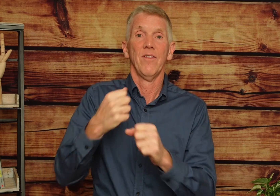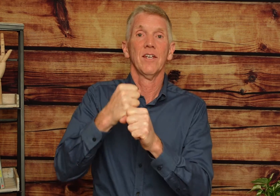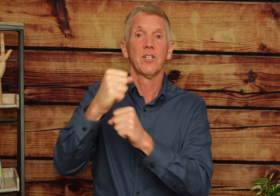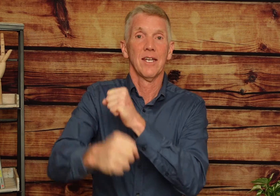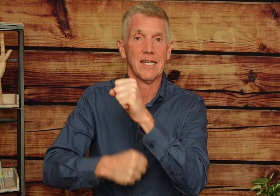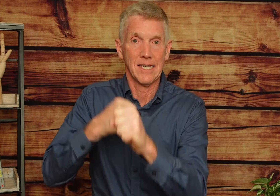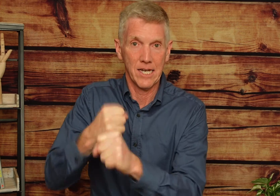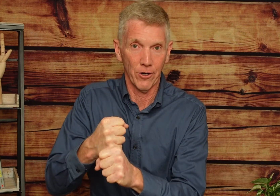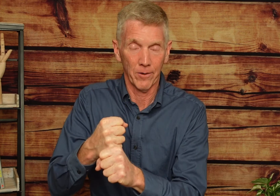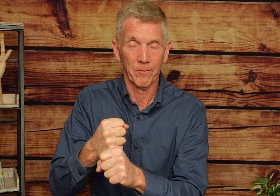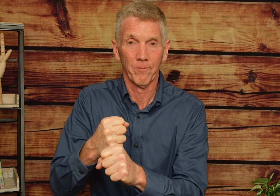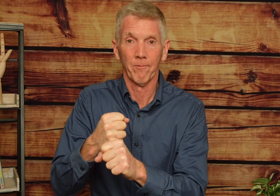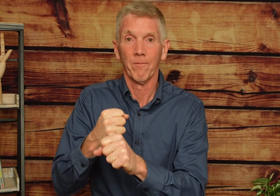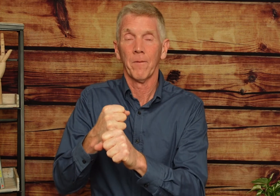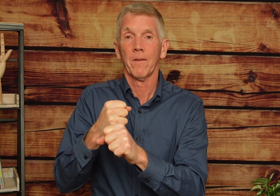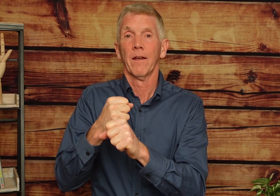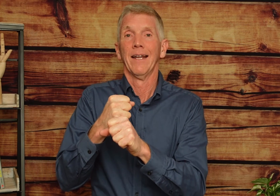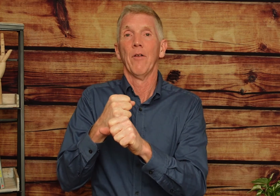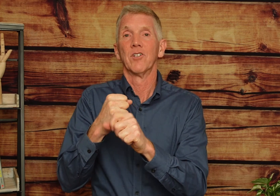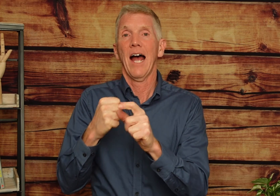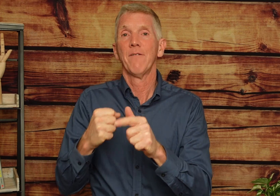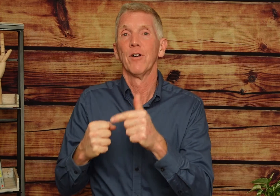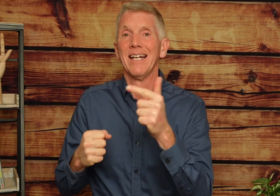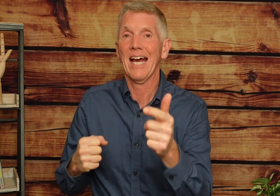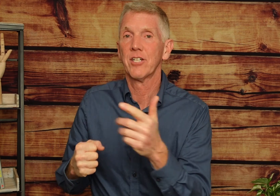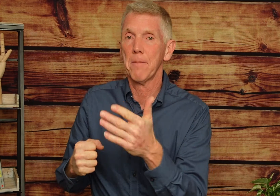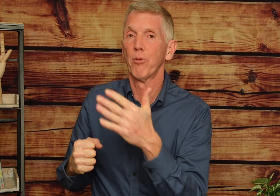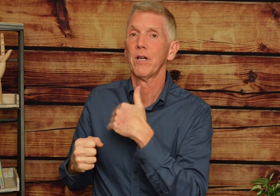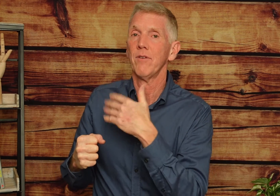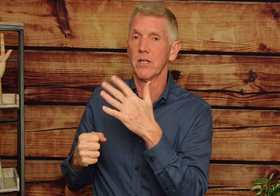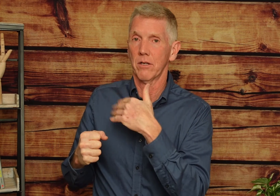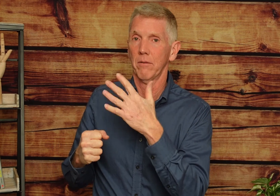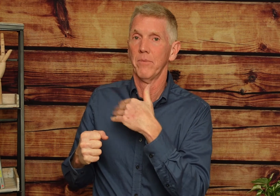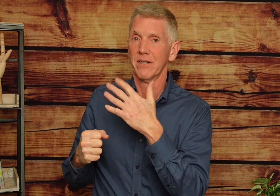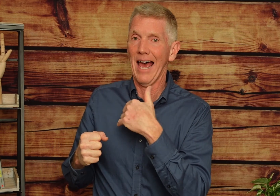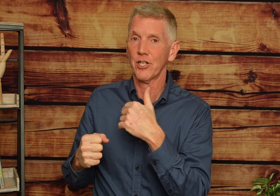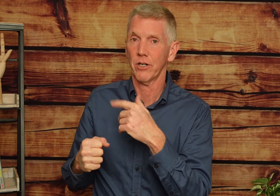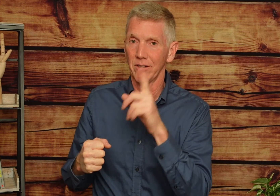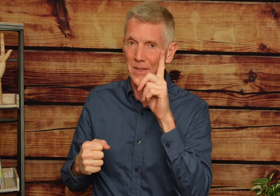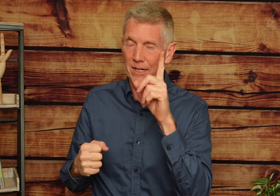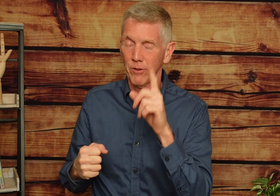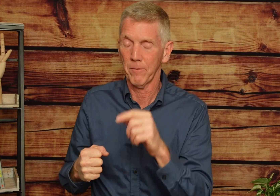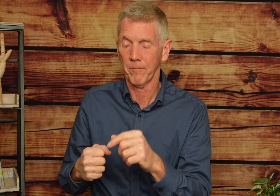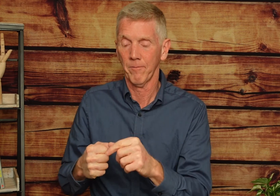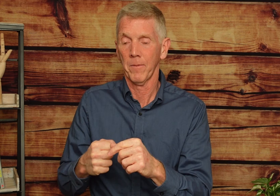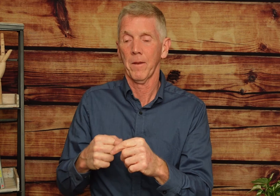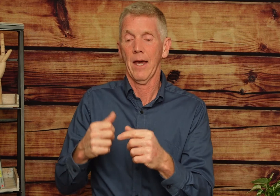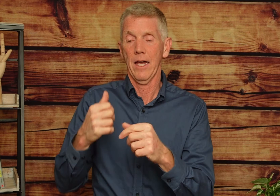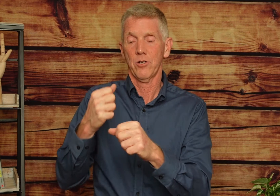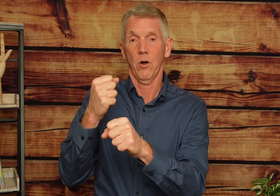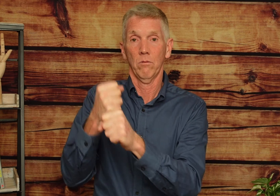this year. Now the sign for next and previous, this last year, a little bit different. Okay, so